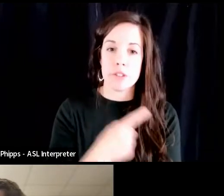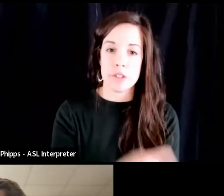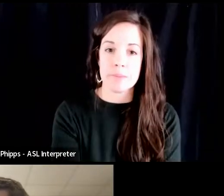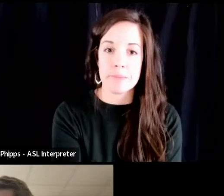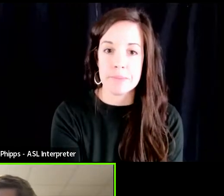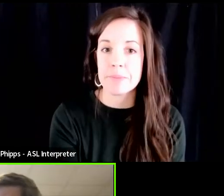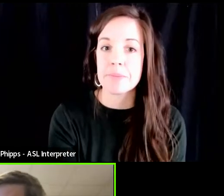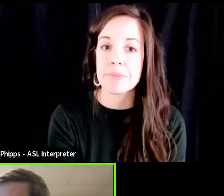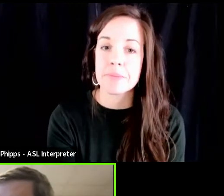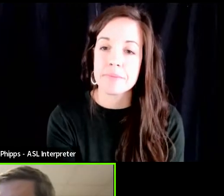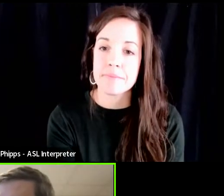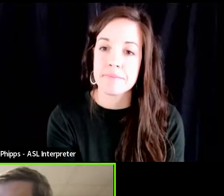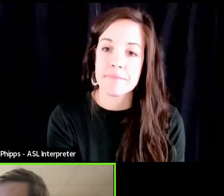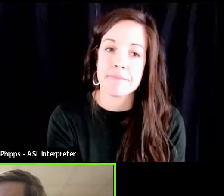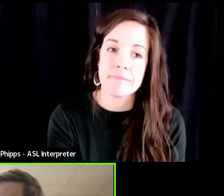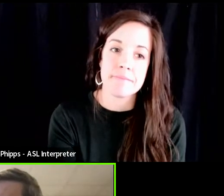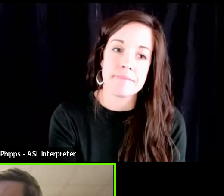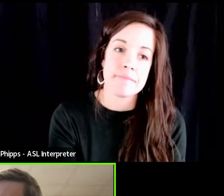Okay.